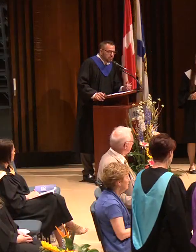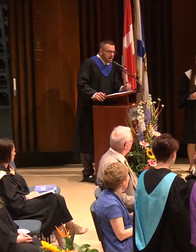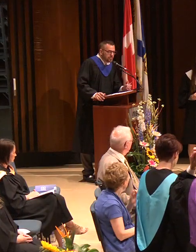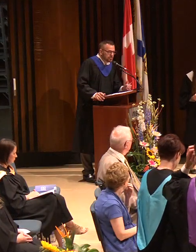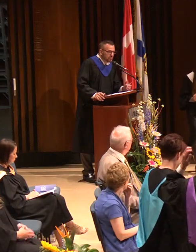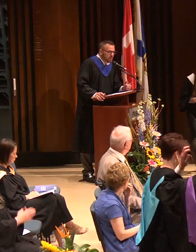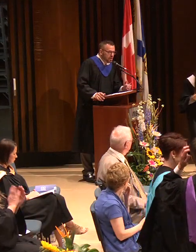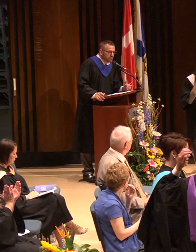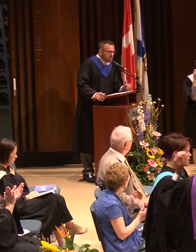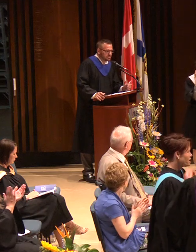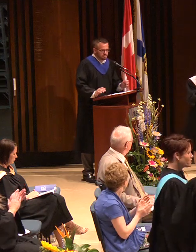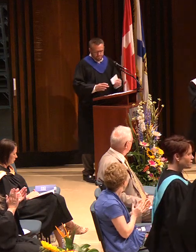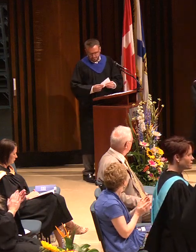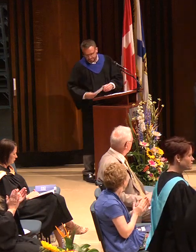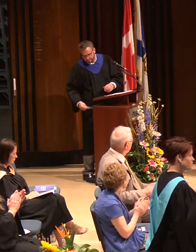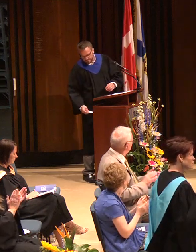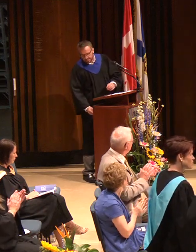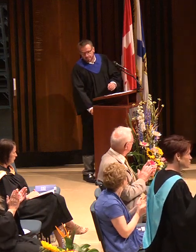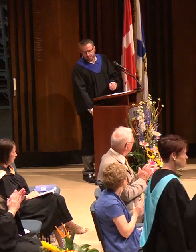Carolyn Gamache with honors.